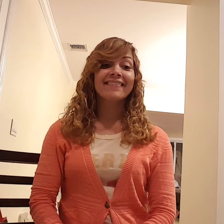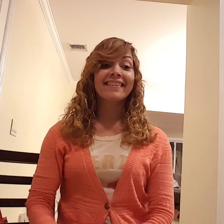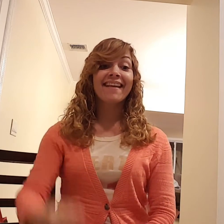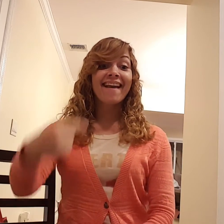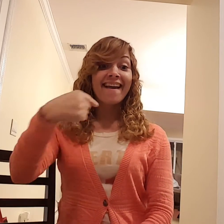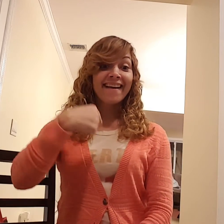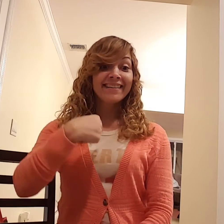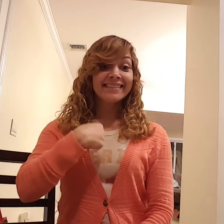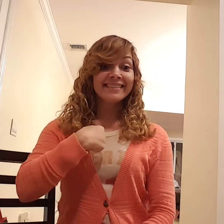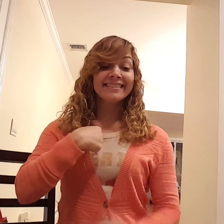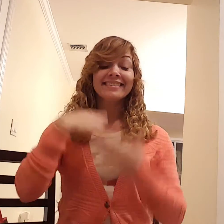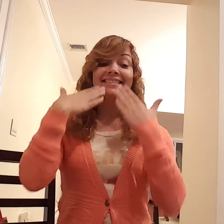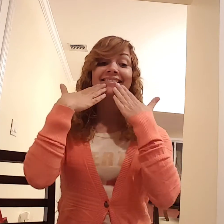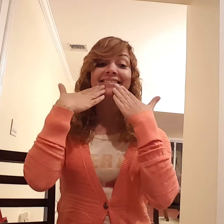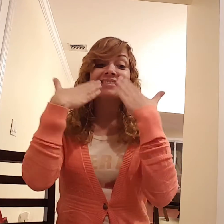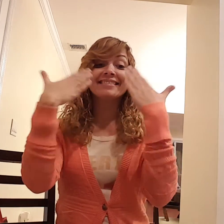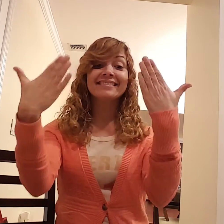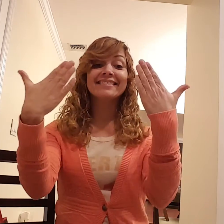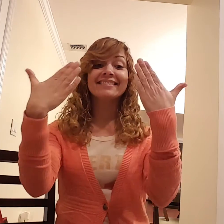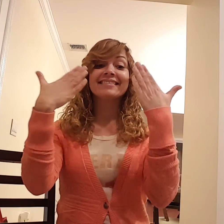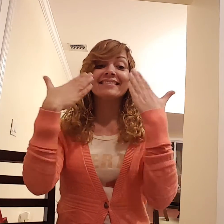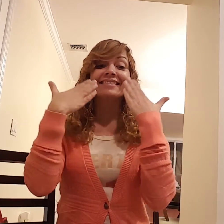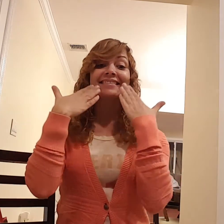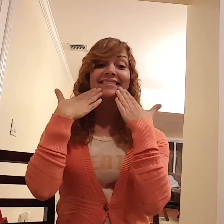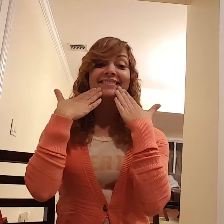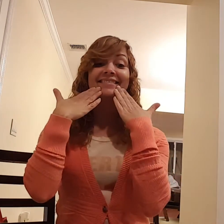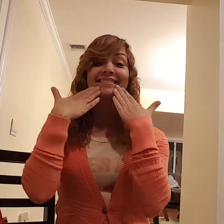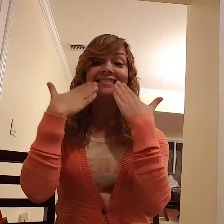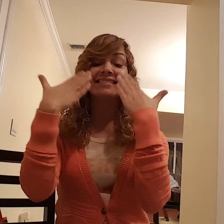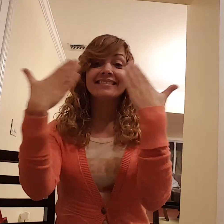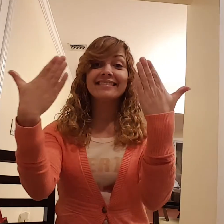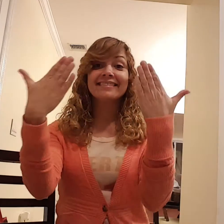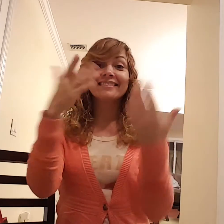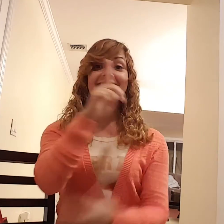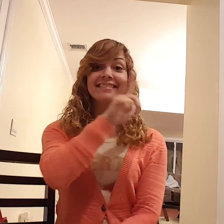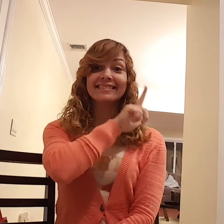And I thank you, thank you, Lord.